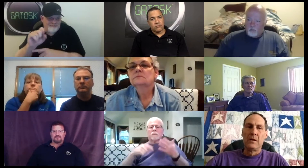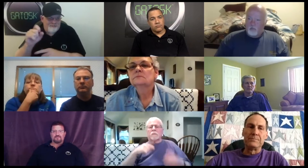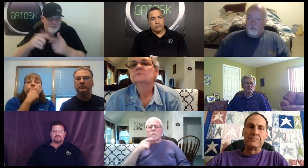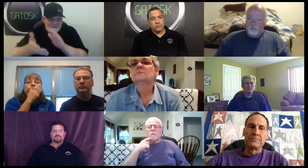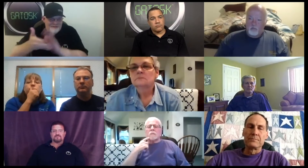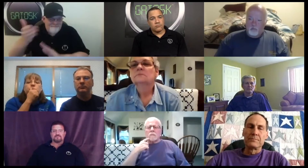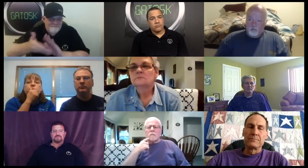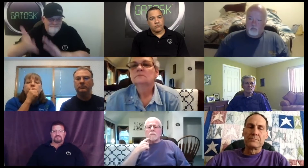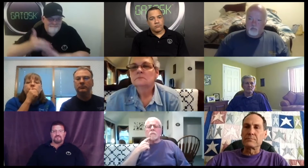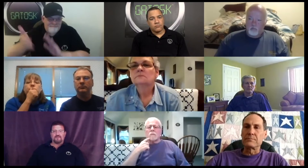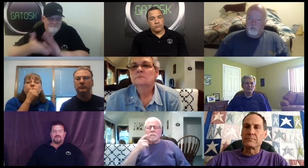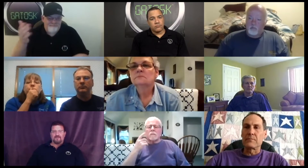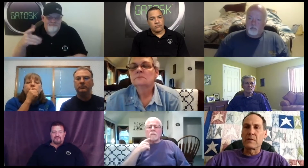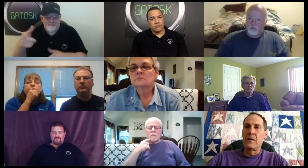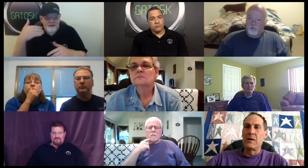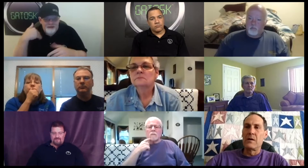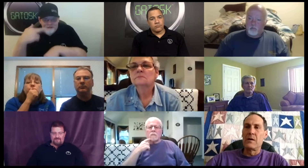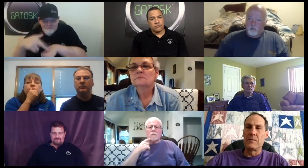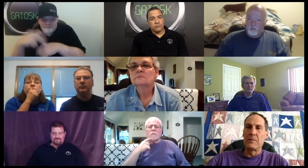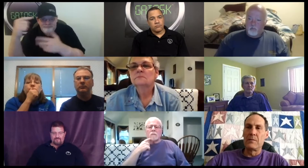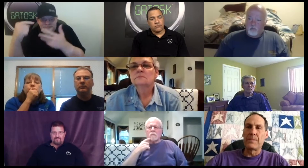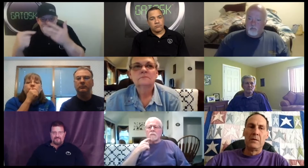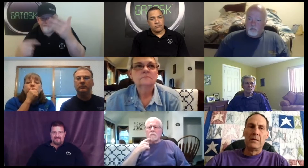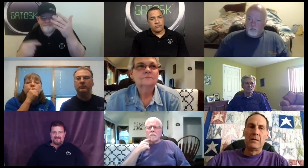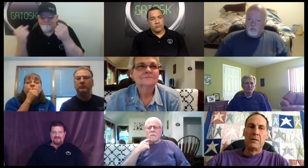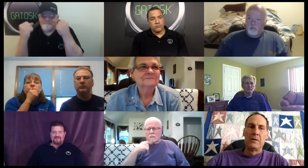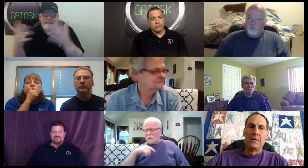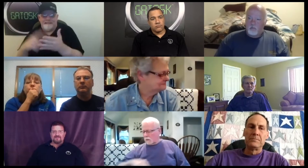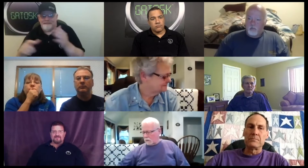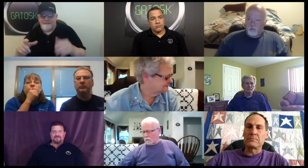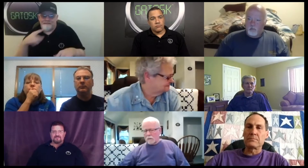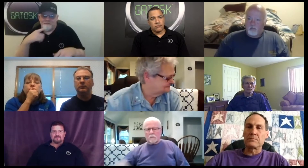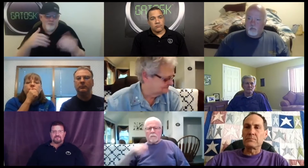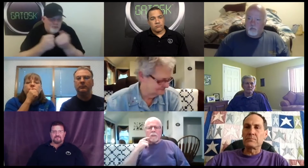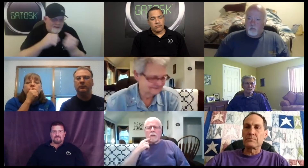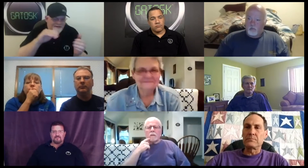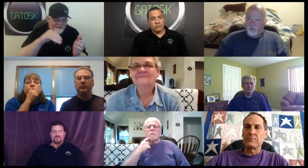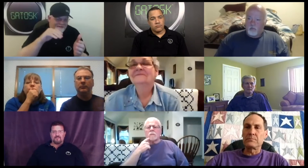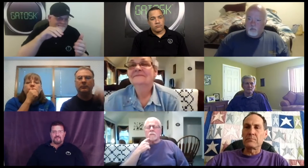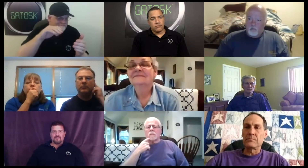website running, going, operating. There's so many components,